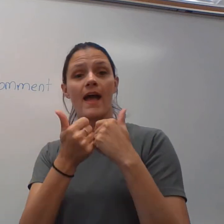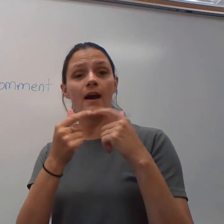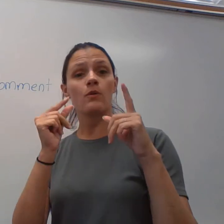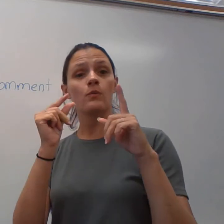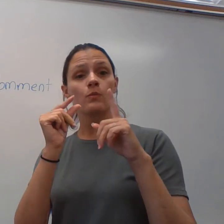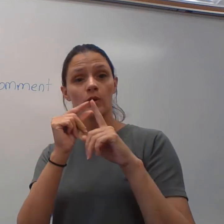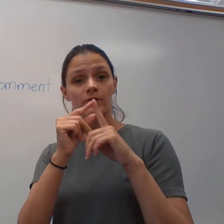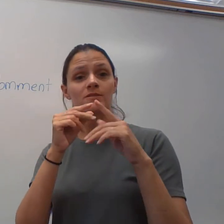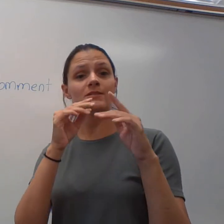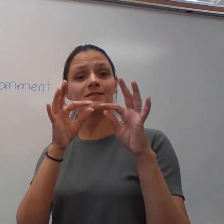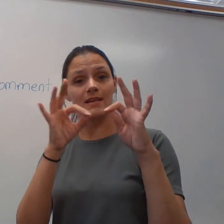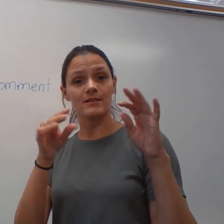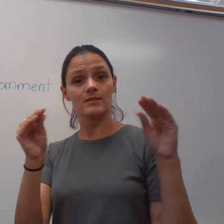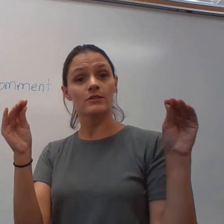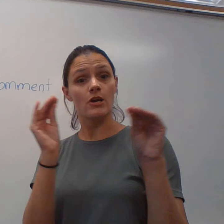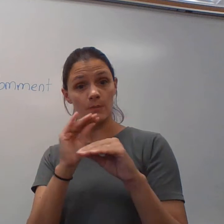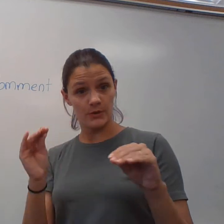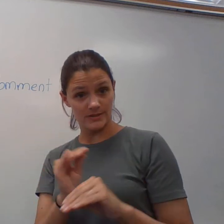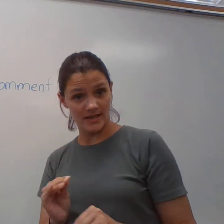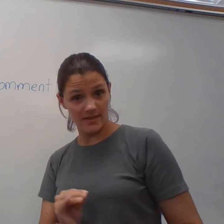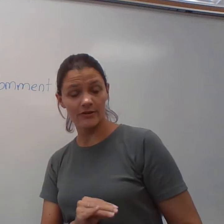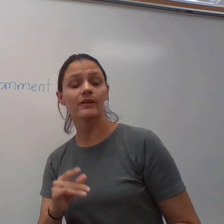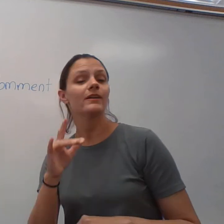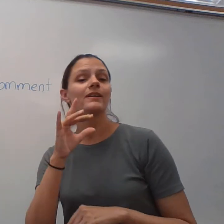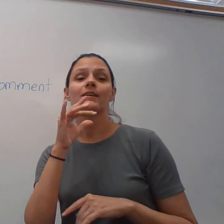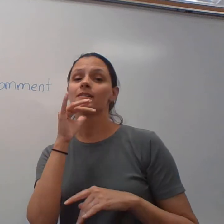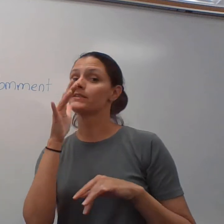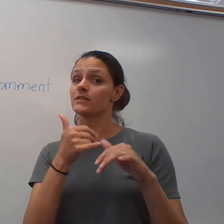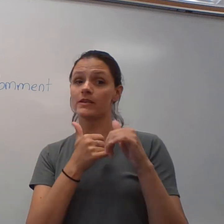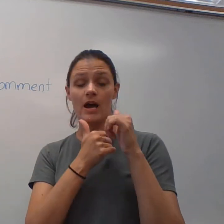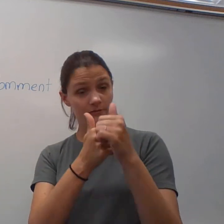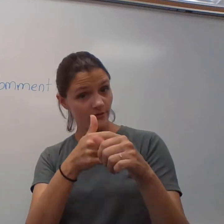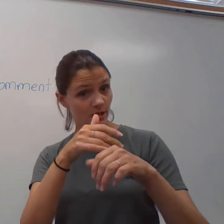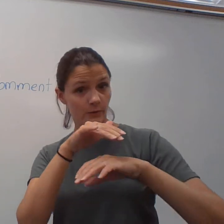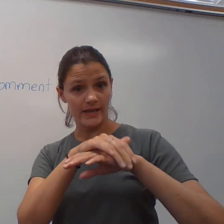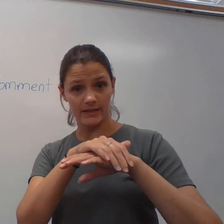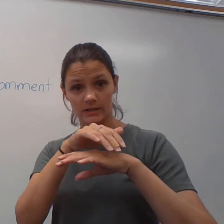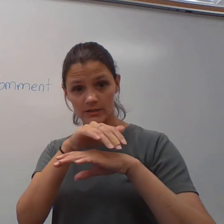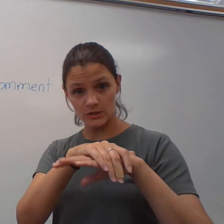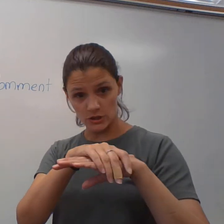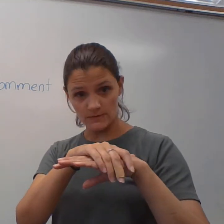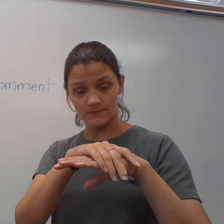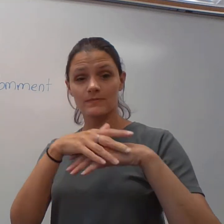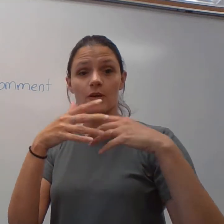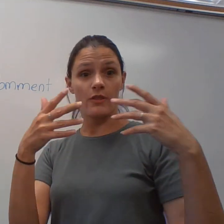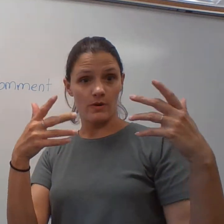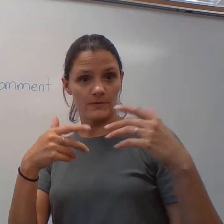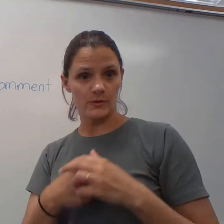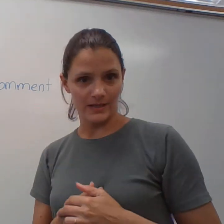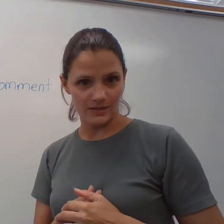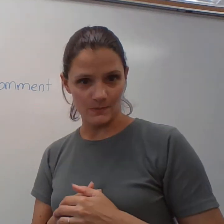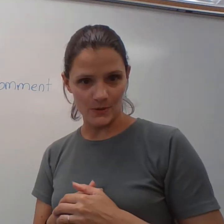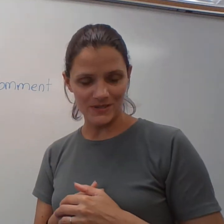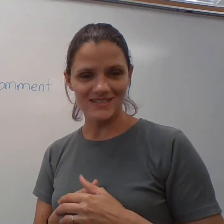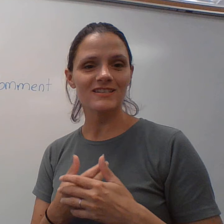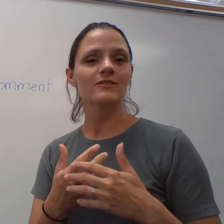how words, sentences are put together. It does not follow English, though I'm doing it at the moment. It's